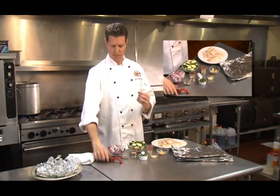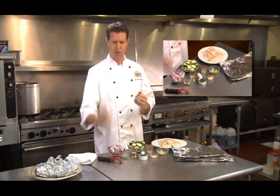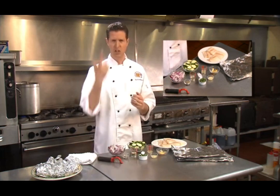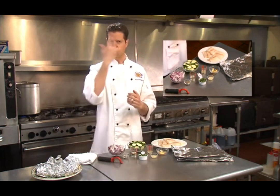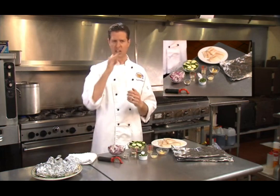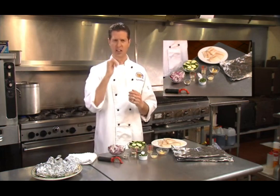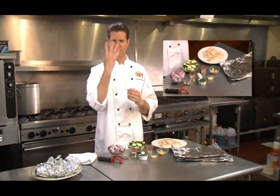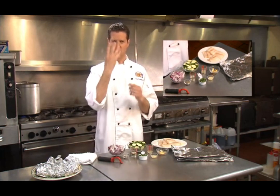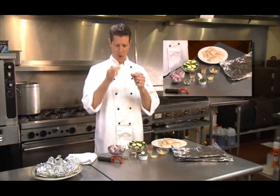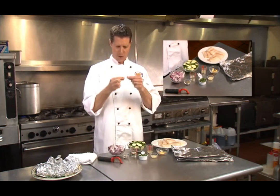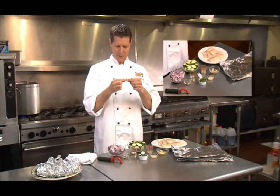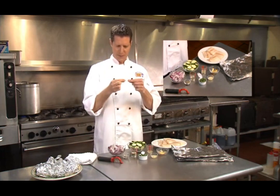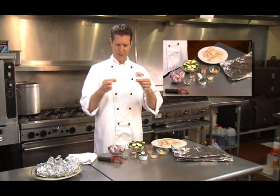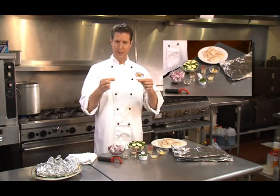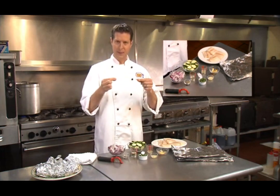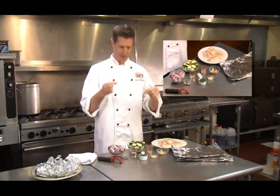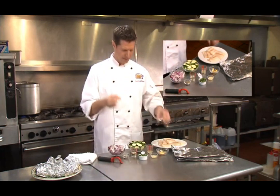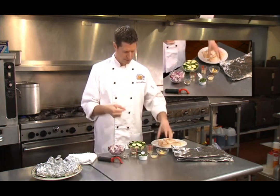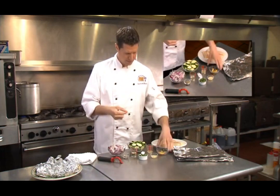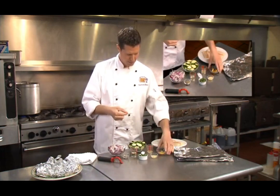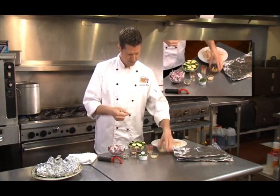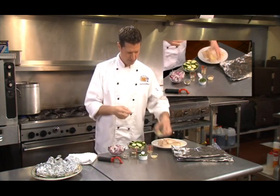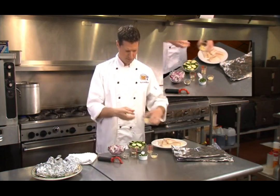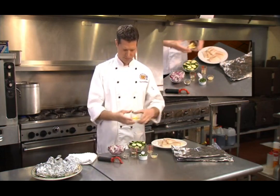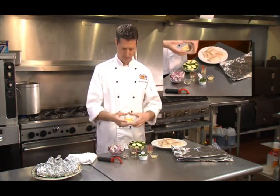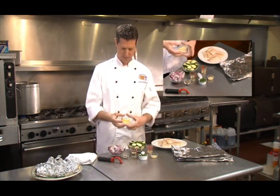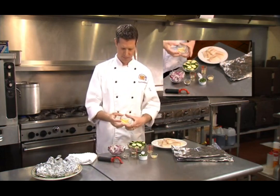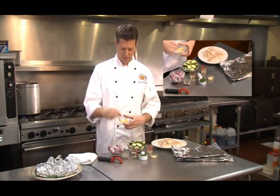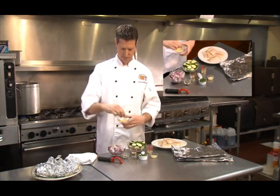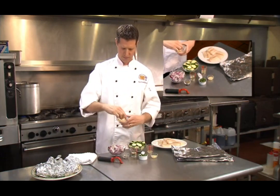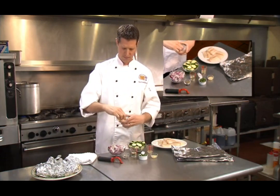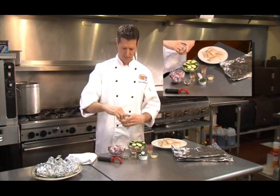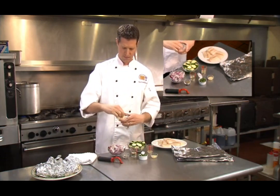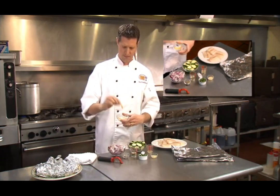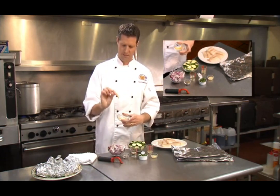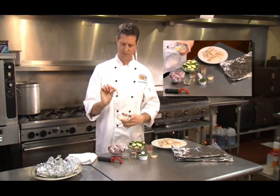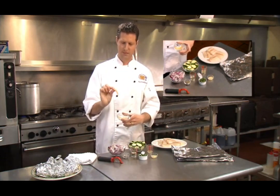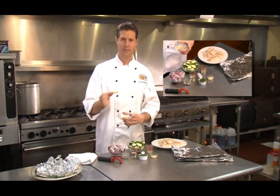You should get 4 thin strips of orange rind, like this.